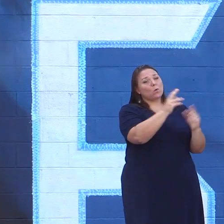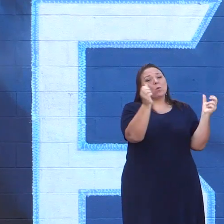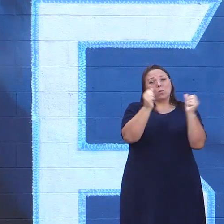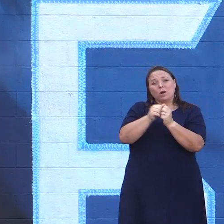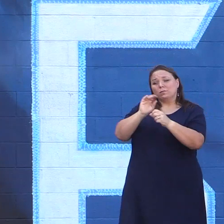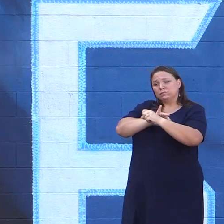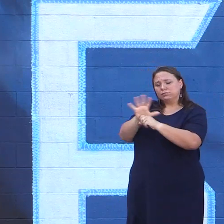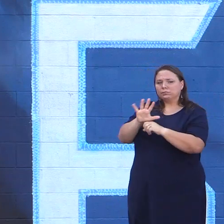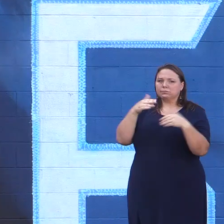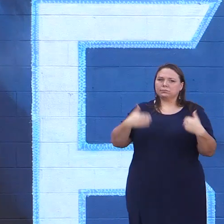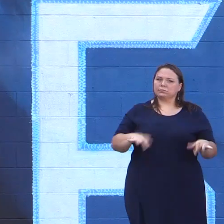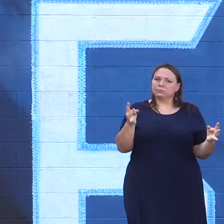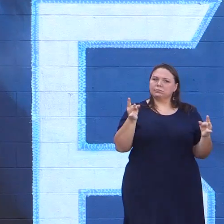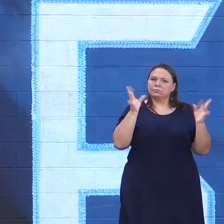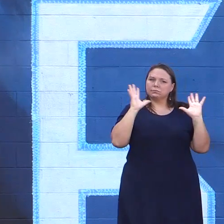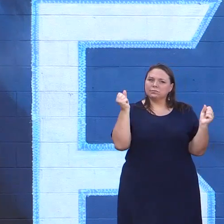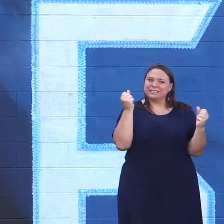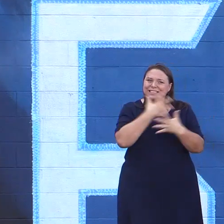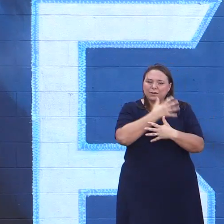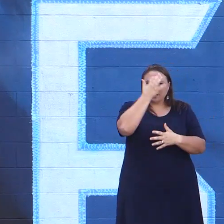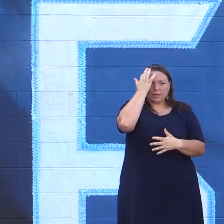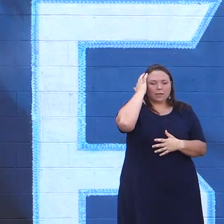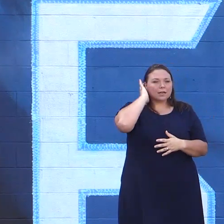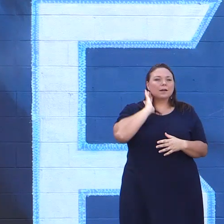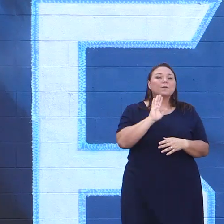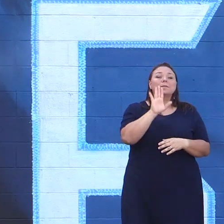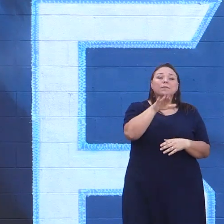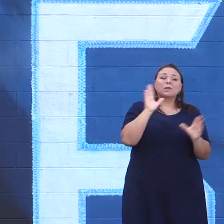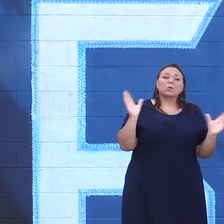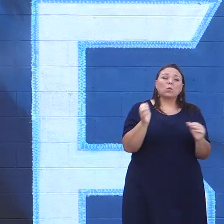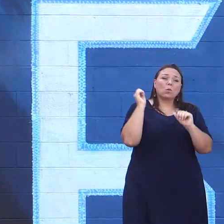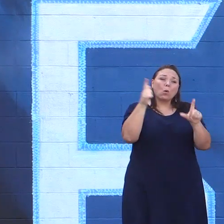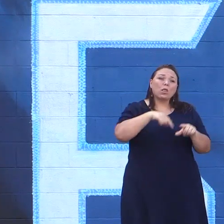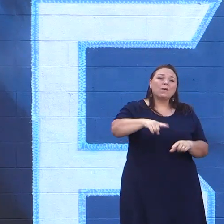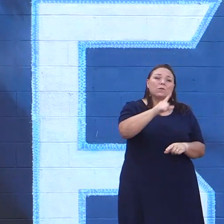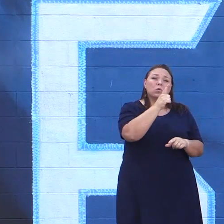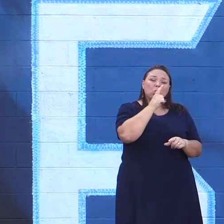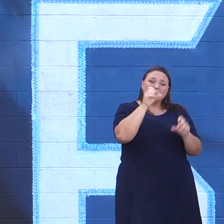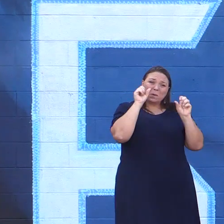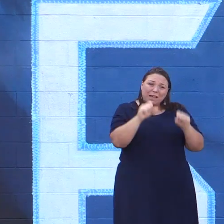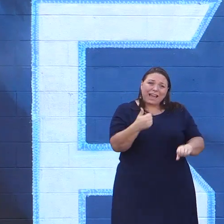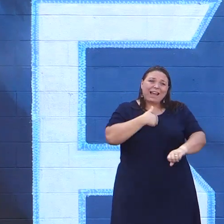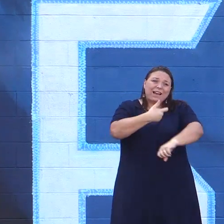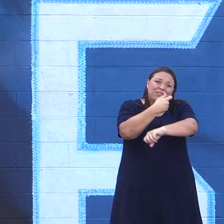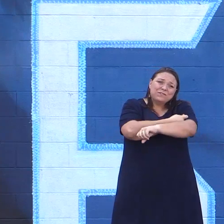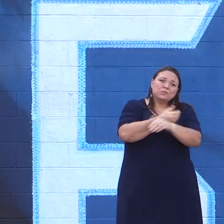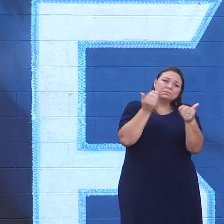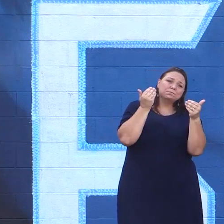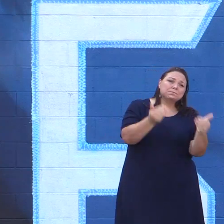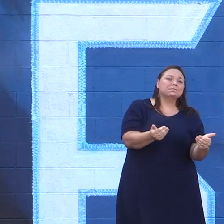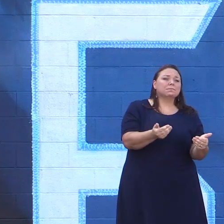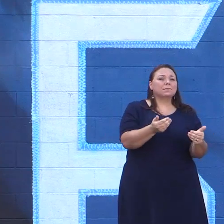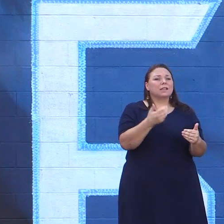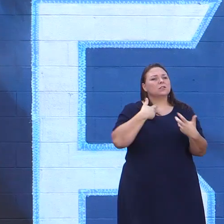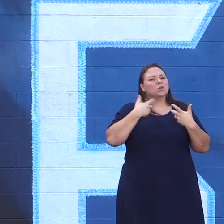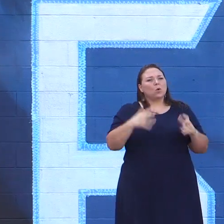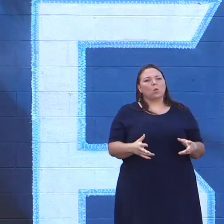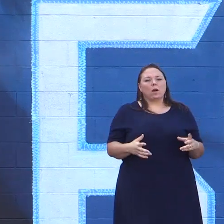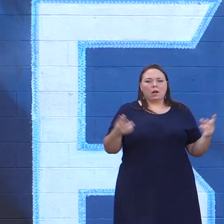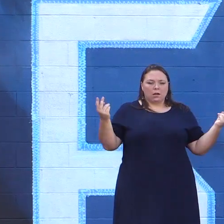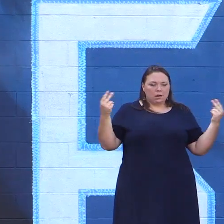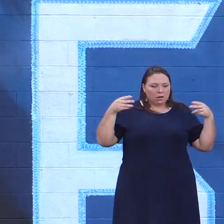one indeed. So I'd like to encourage everyone who is able to get a flu vaccine to keep us from having 2